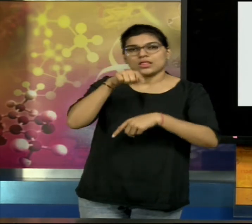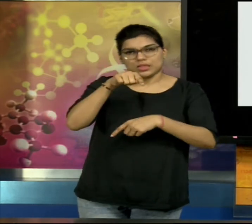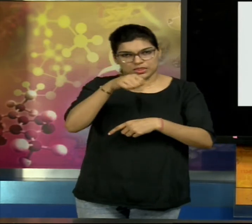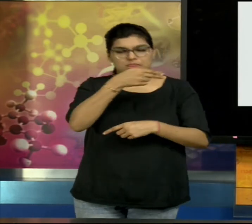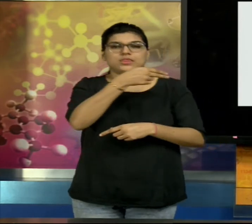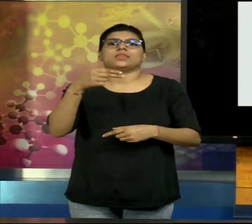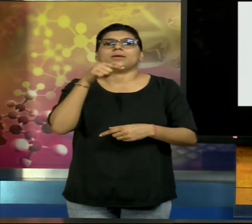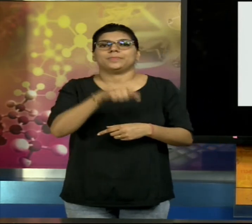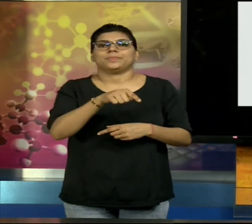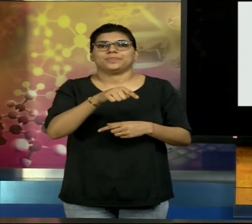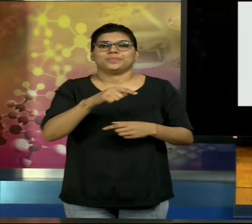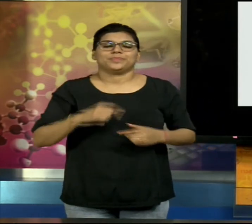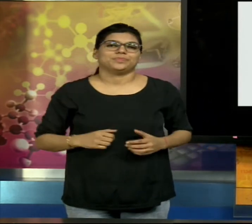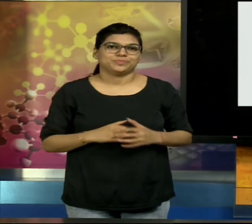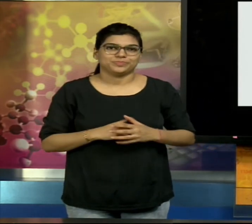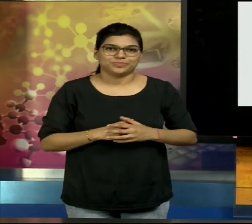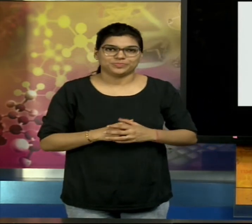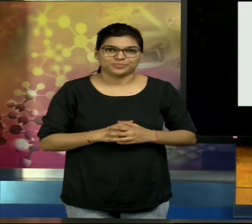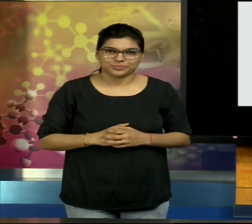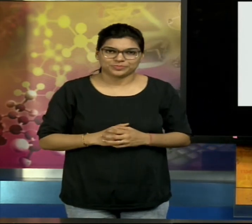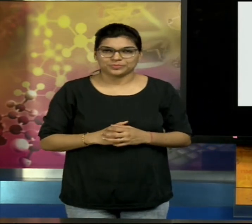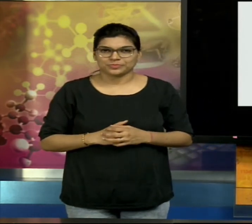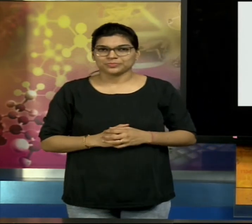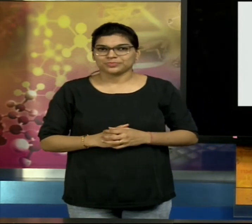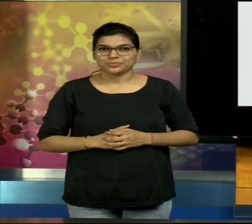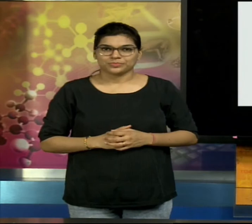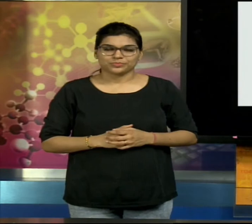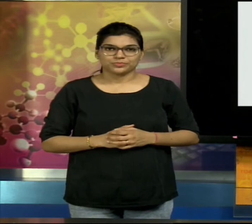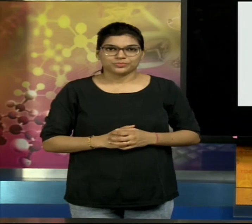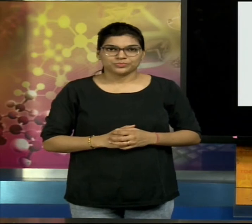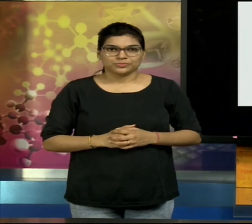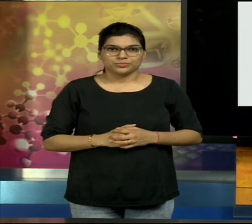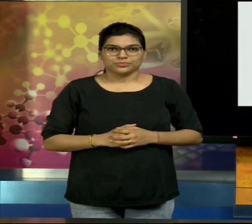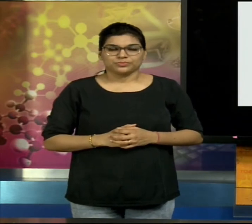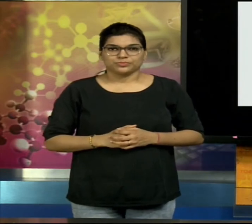man brings that item to our home at the doorstep.